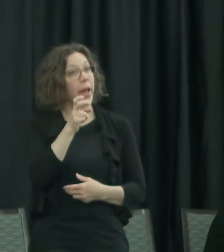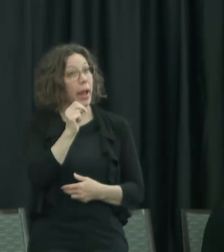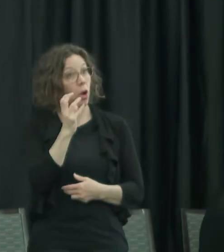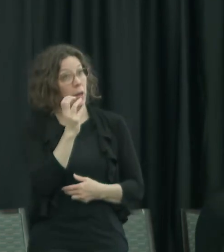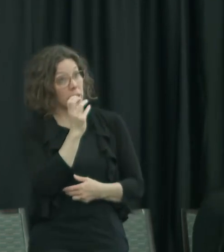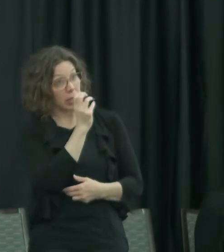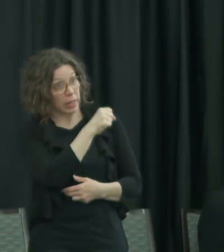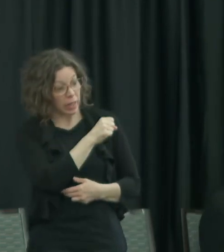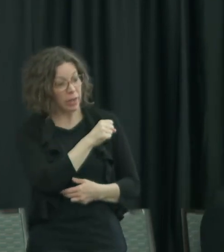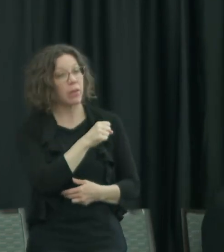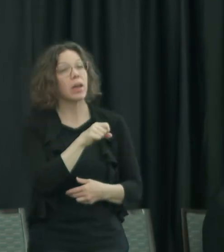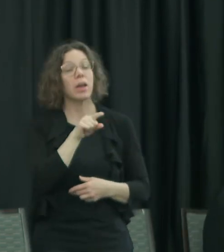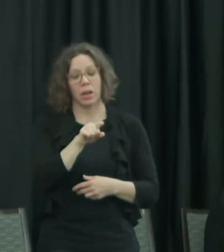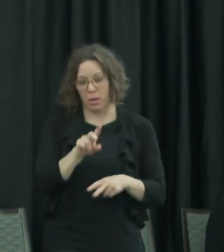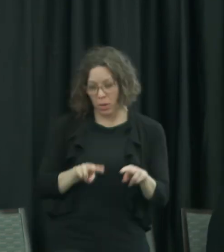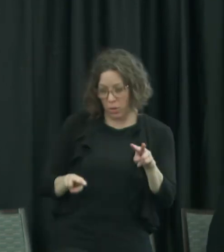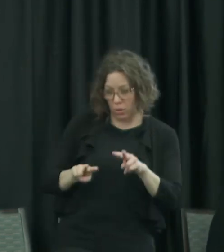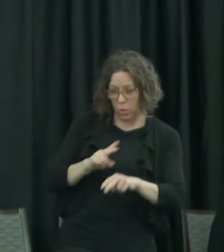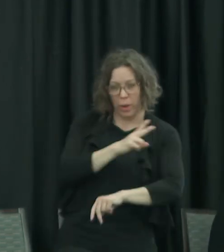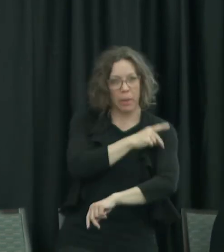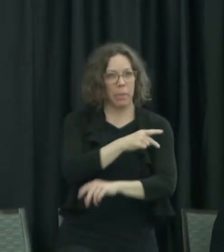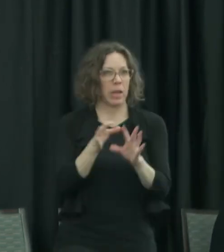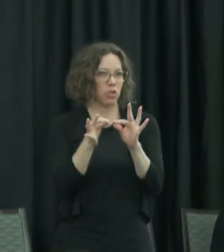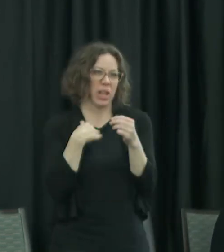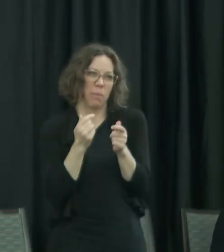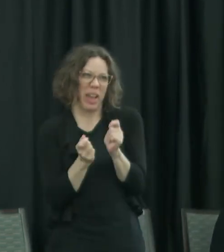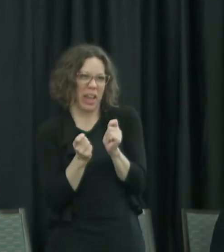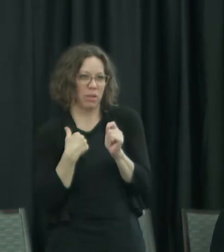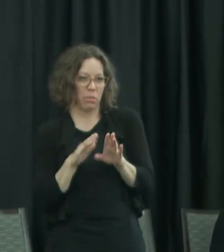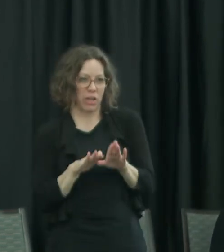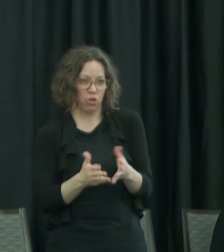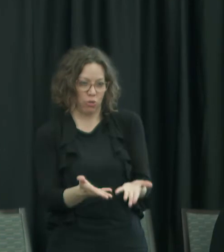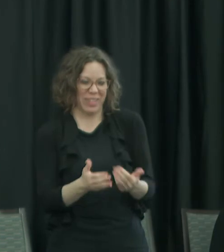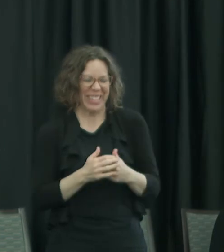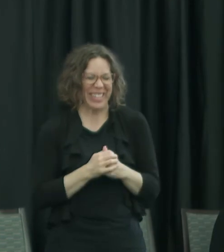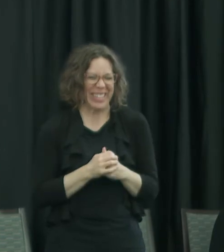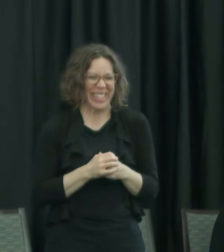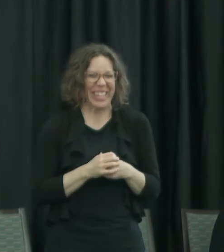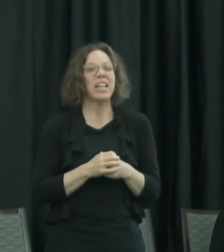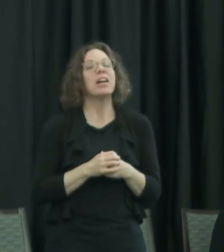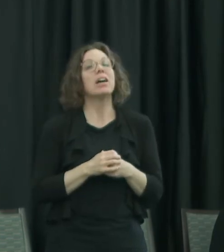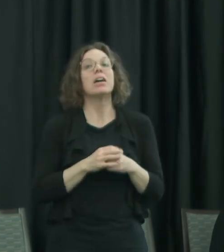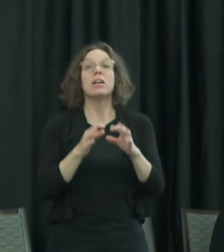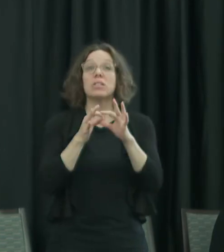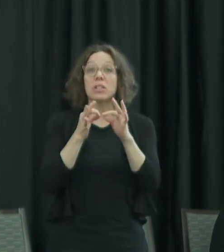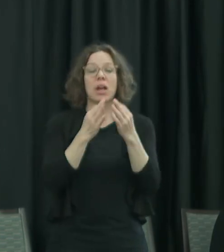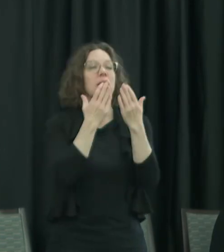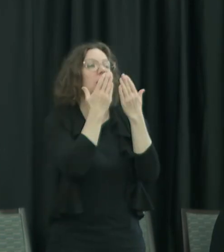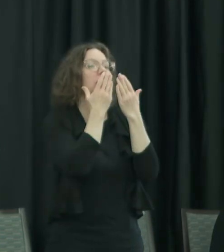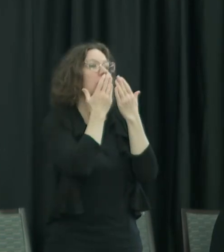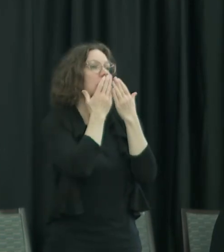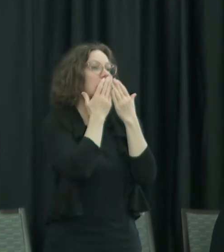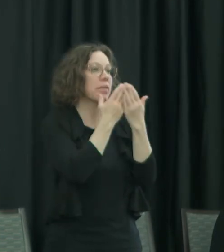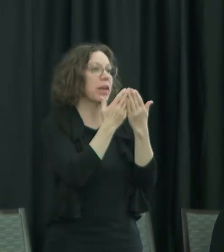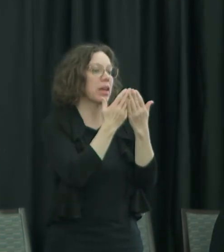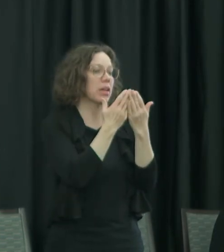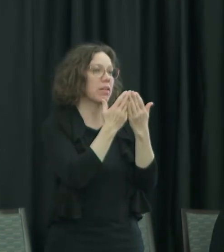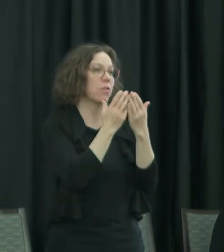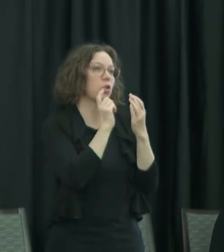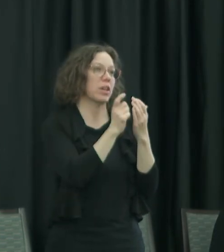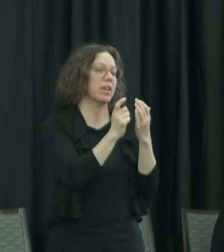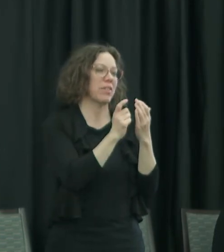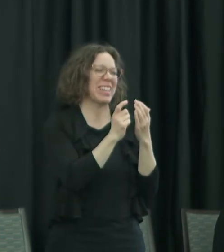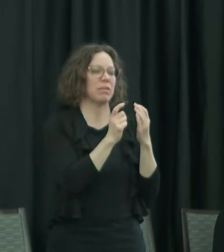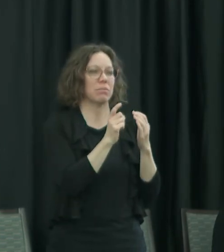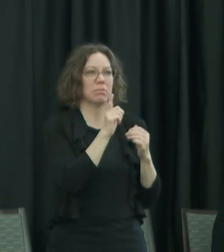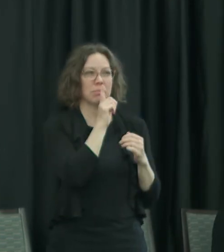in on the patient said, and I'm editing this because my children are in the room, but she said to Erin, "Thank you for giving a blank about me.